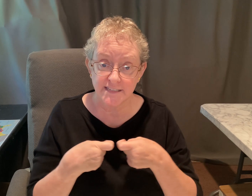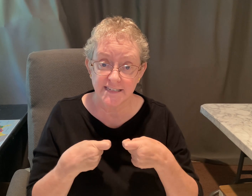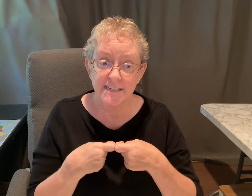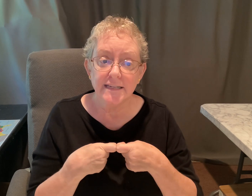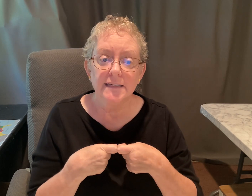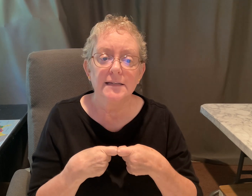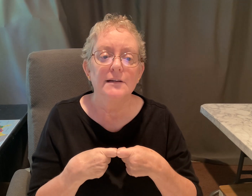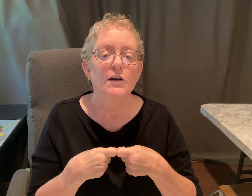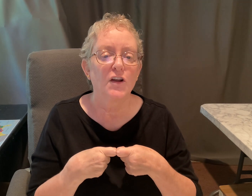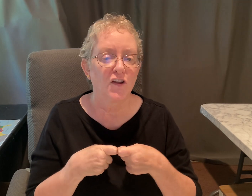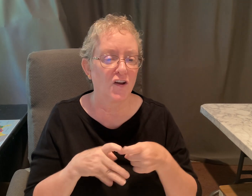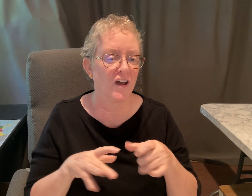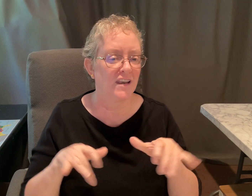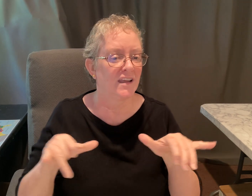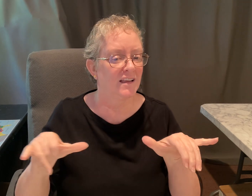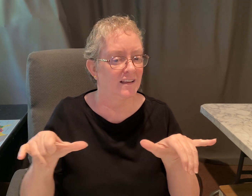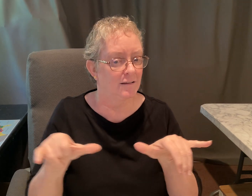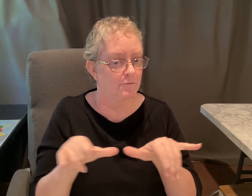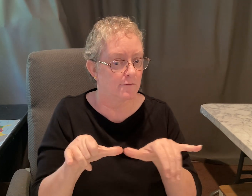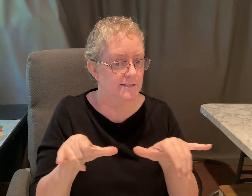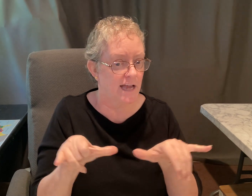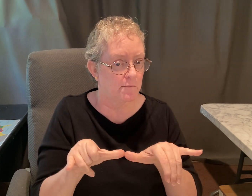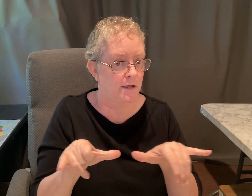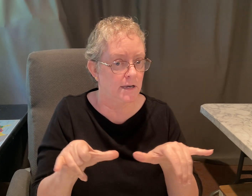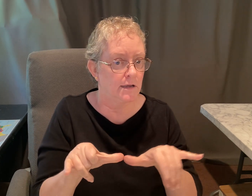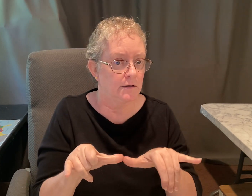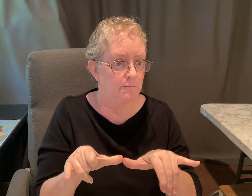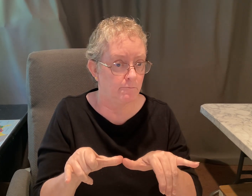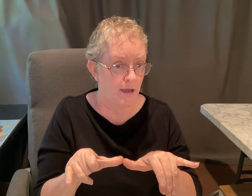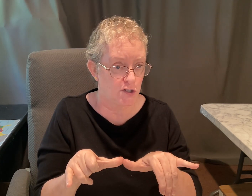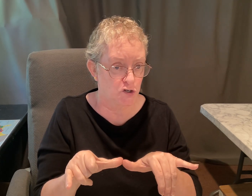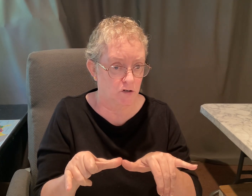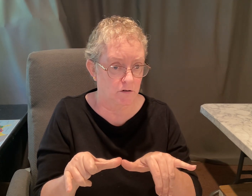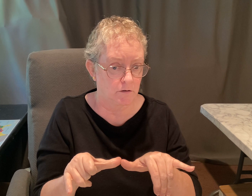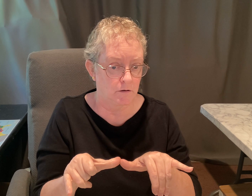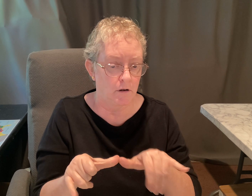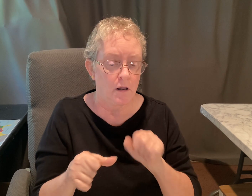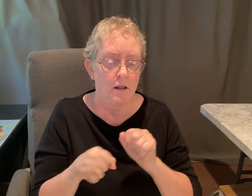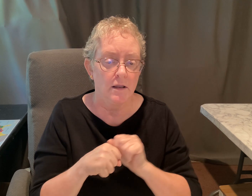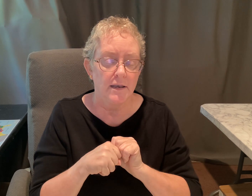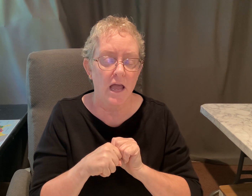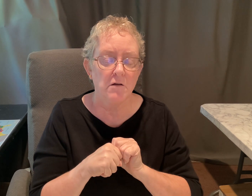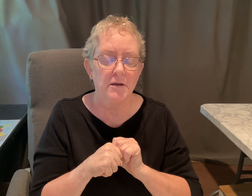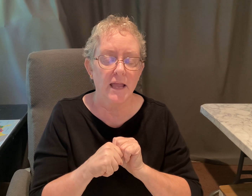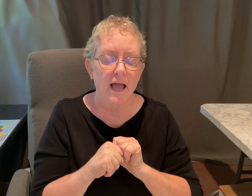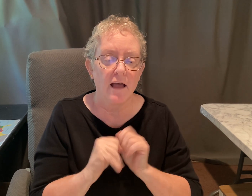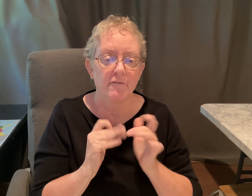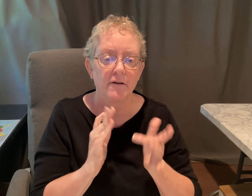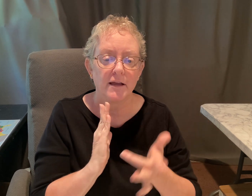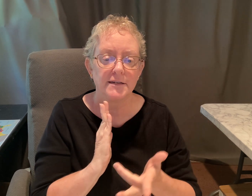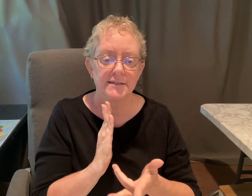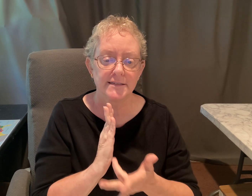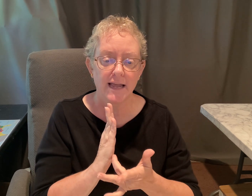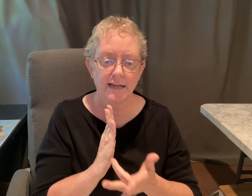electricity? Good. What was that one? Measure. Now we have